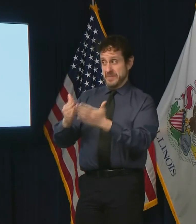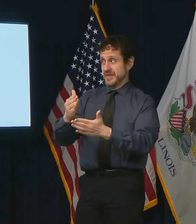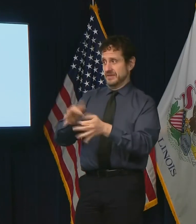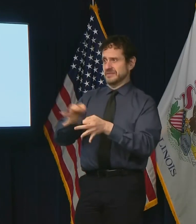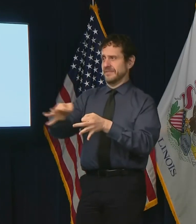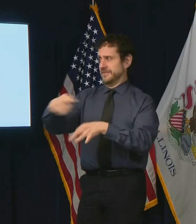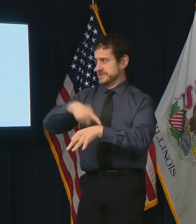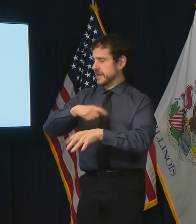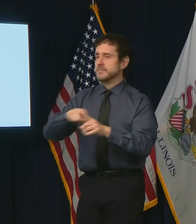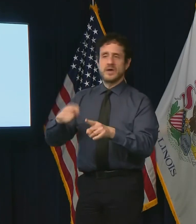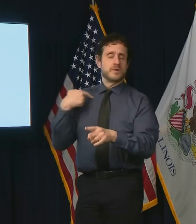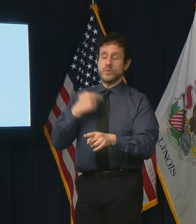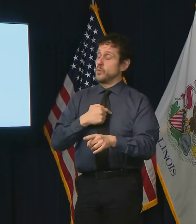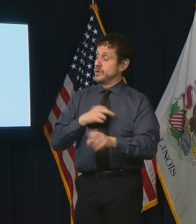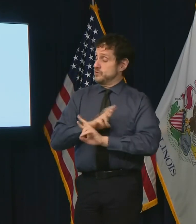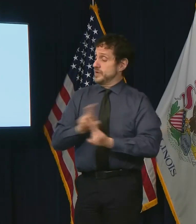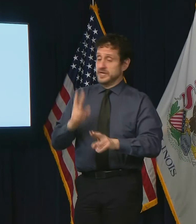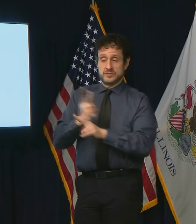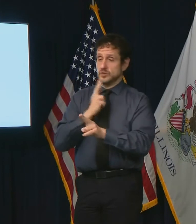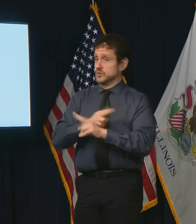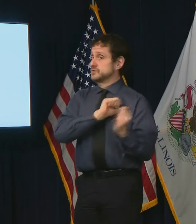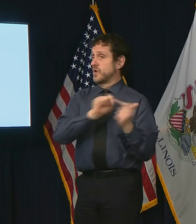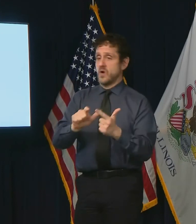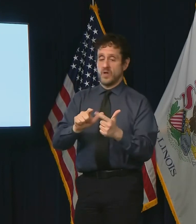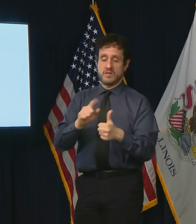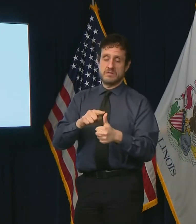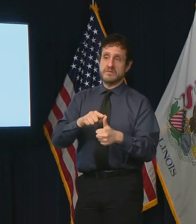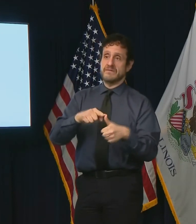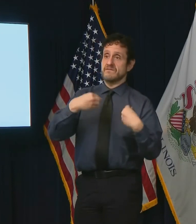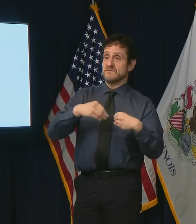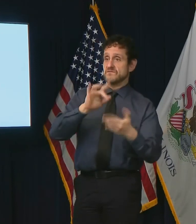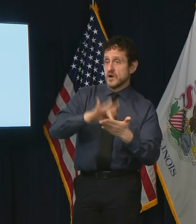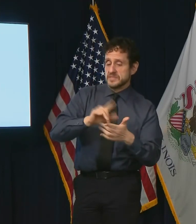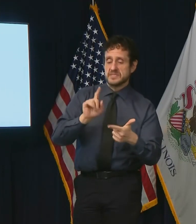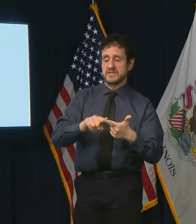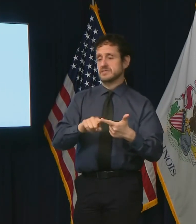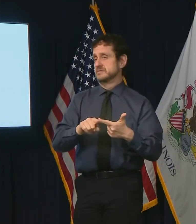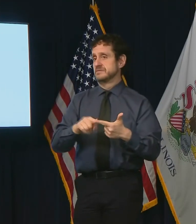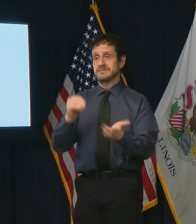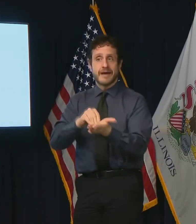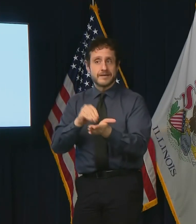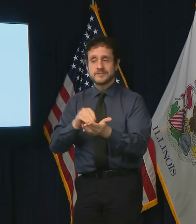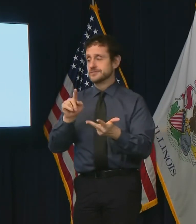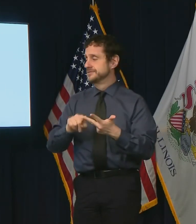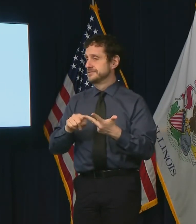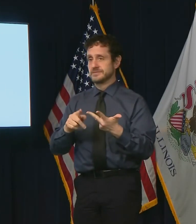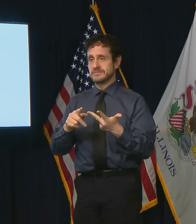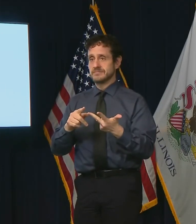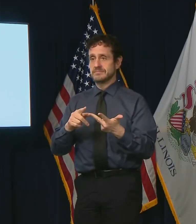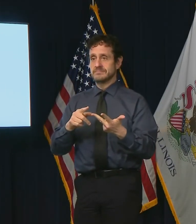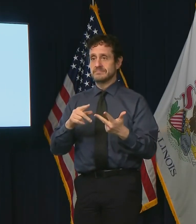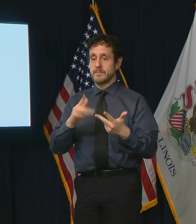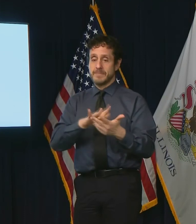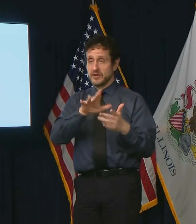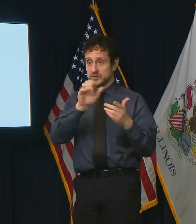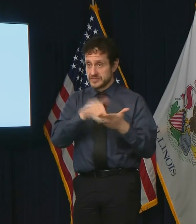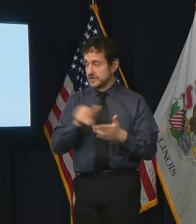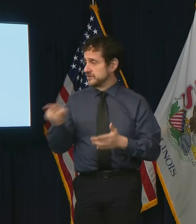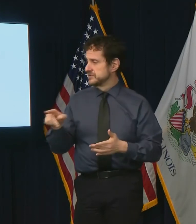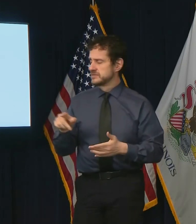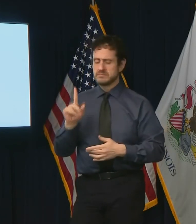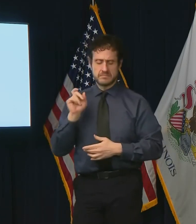of those named locations as a possible distribution point for vaccine to the general public. And Marianne Ahern is